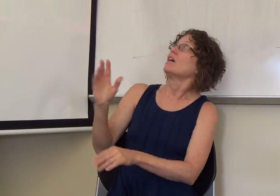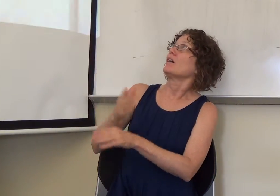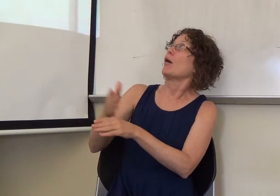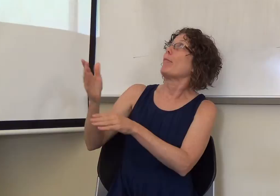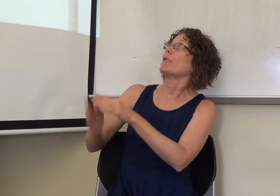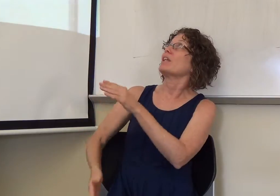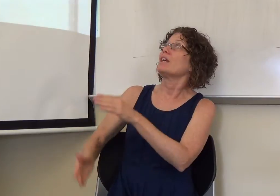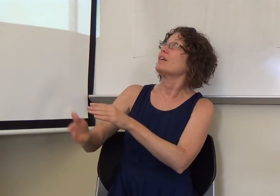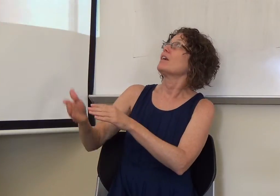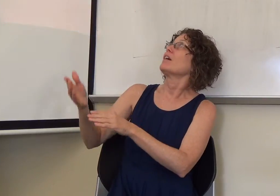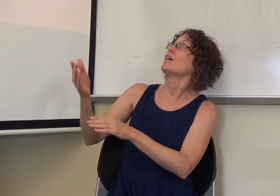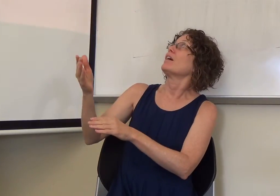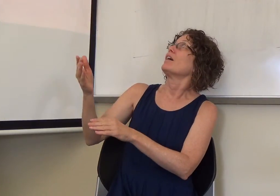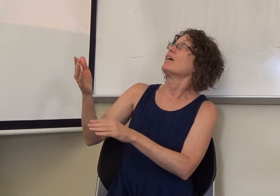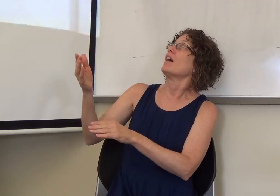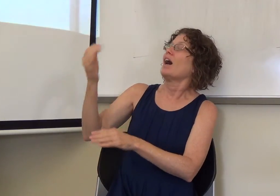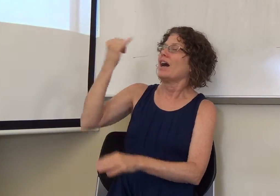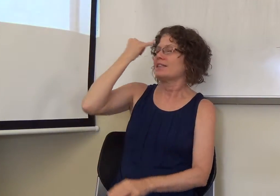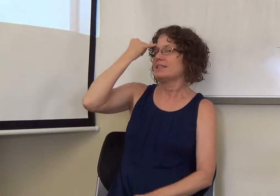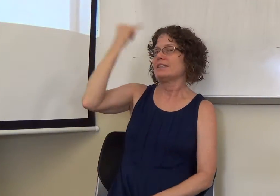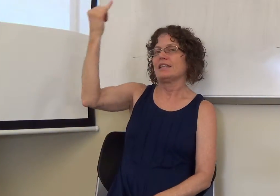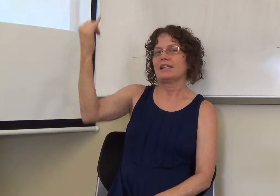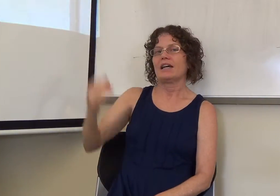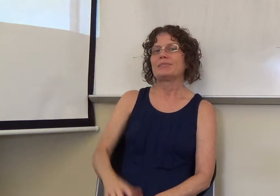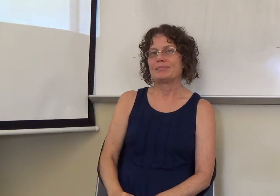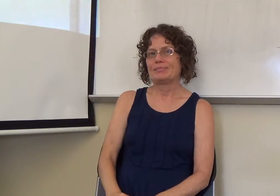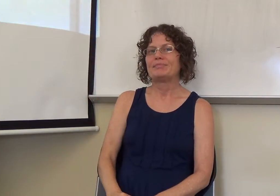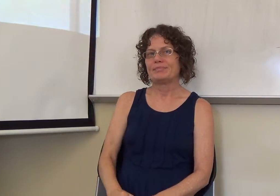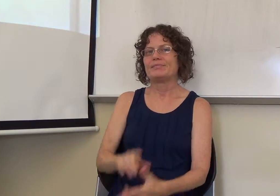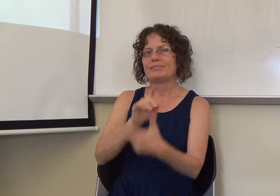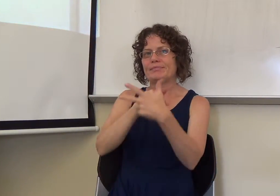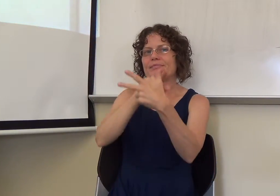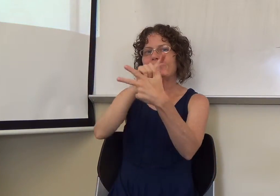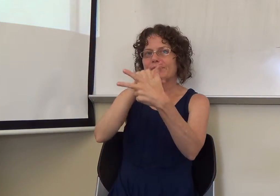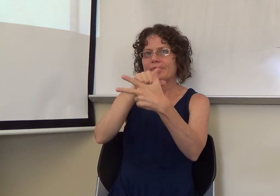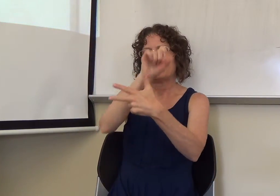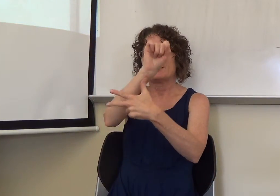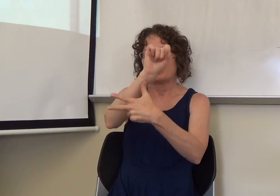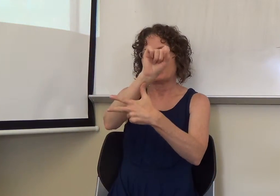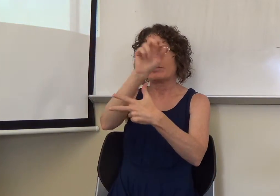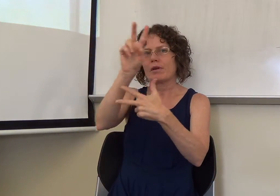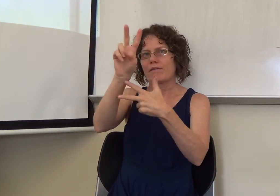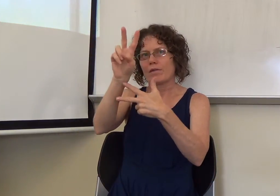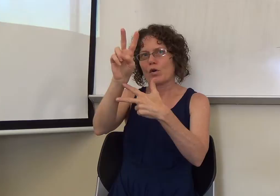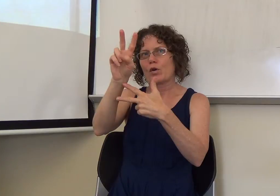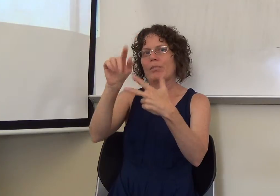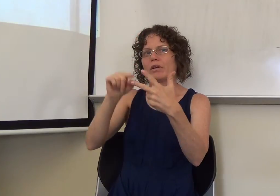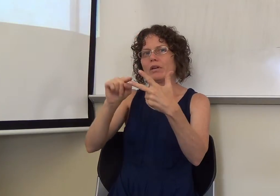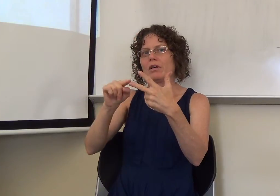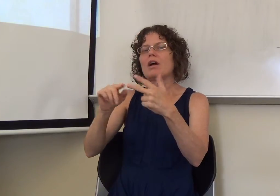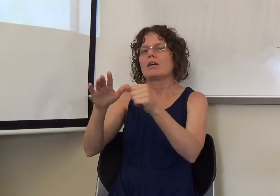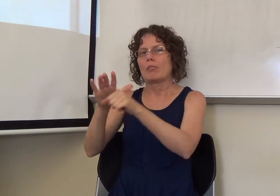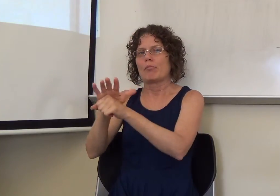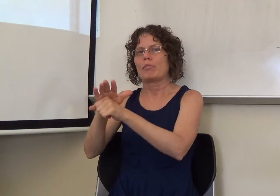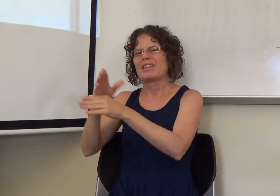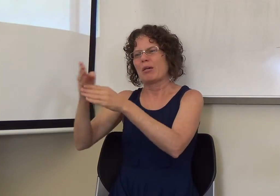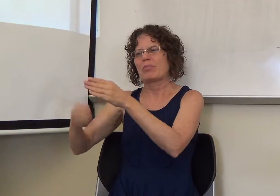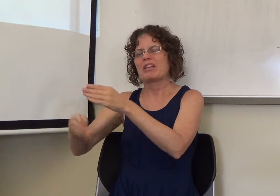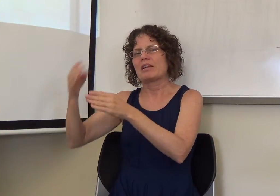need a complete sentence. You will need a subject, a verb, and a complete idea. And one of the best